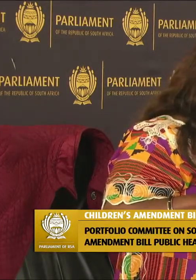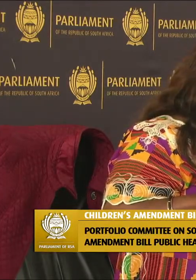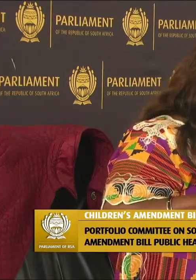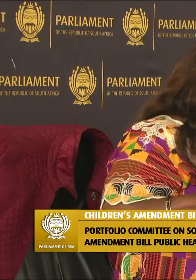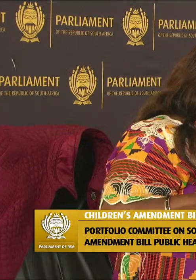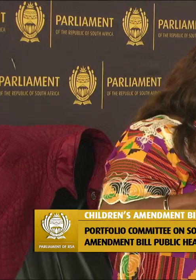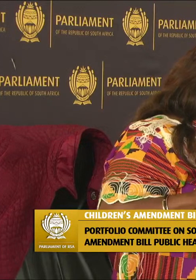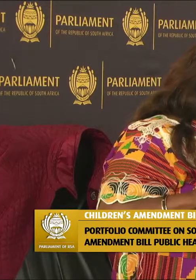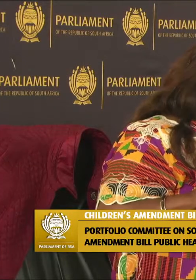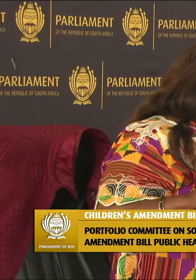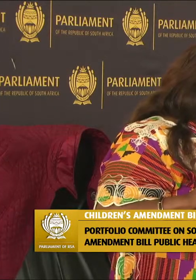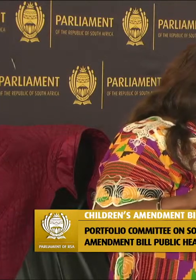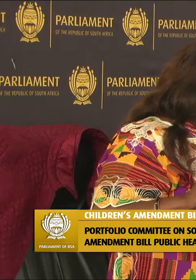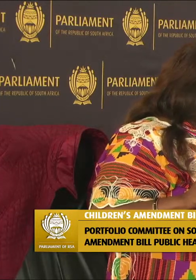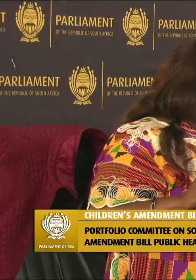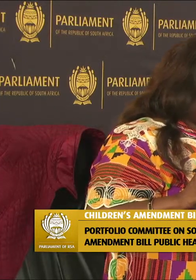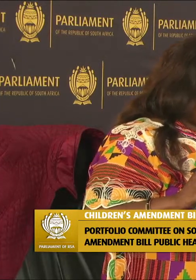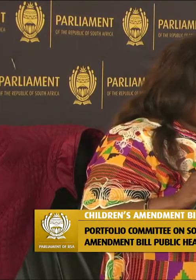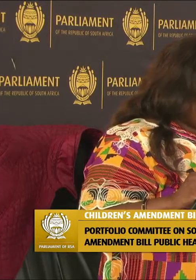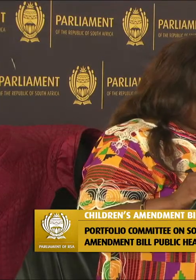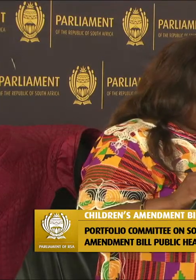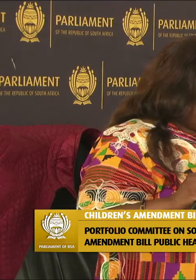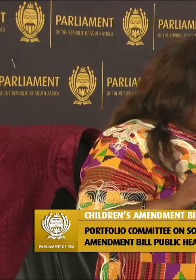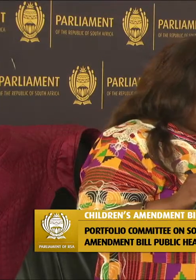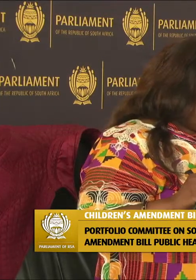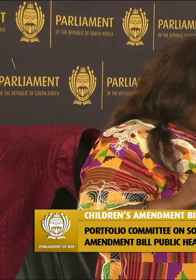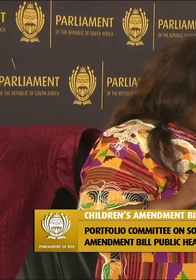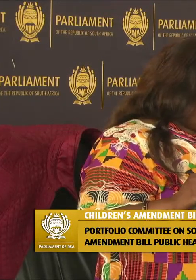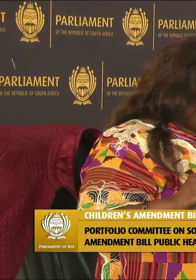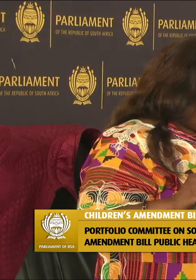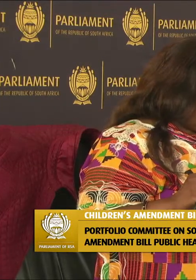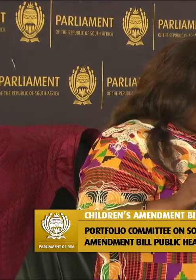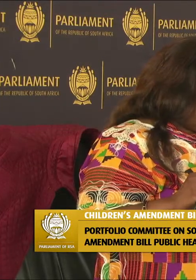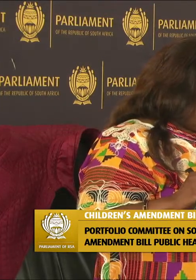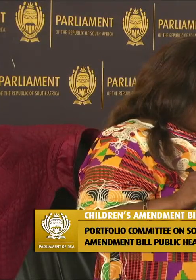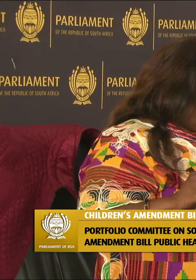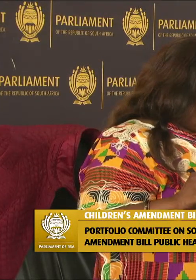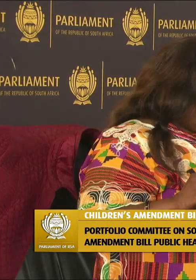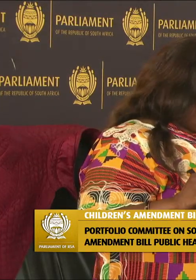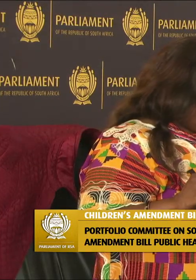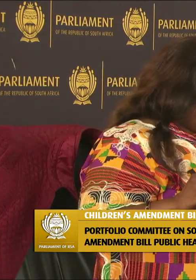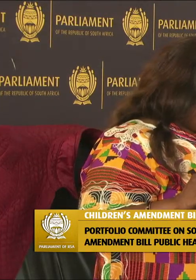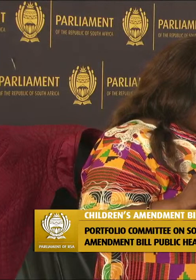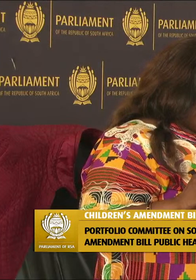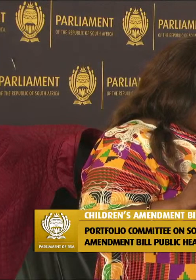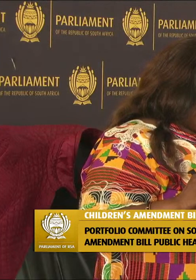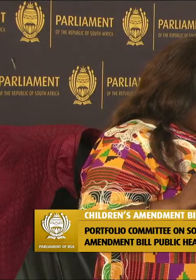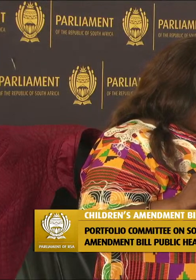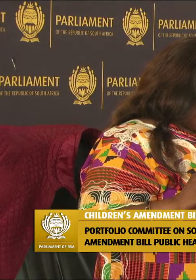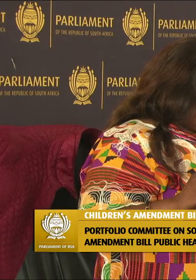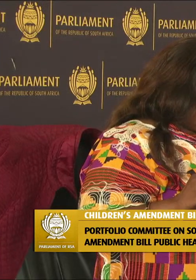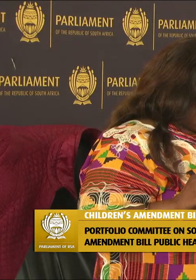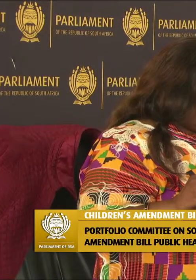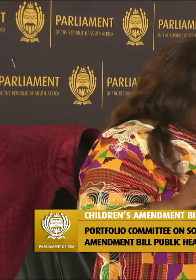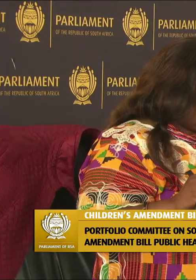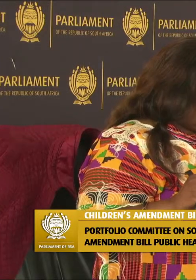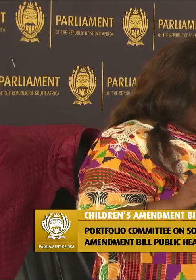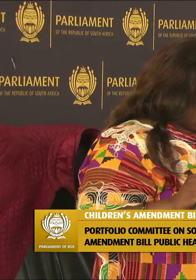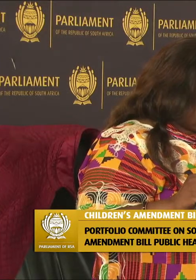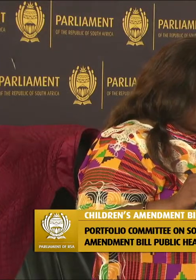also this problem of when you have to raise the kids from your siblings or any one of your